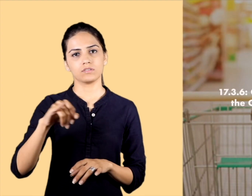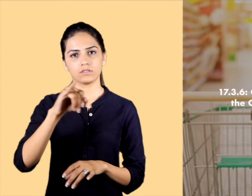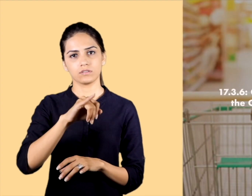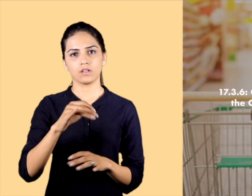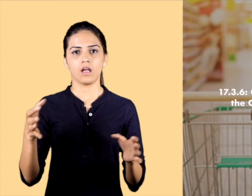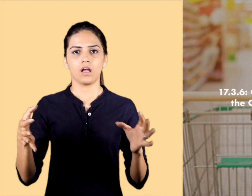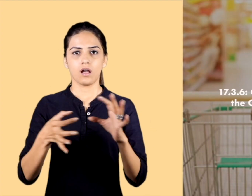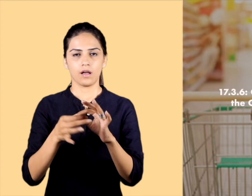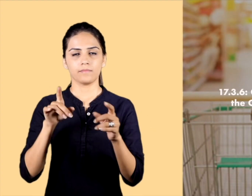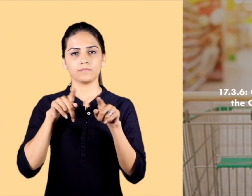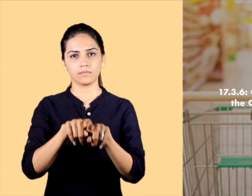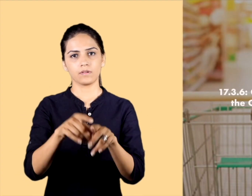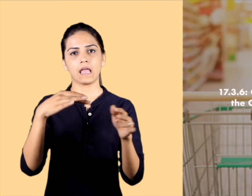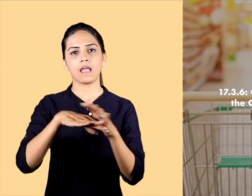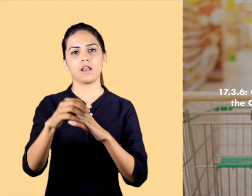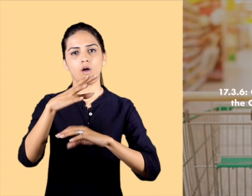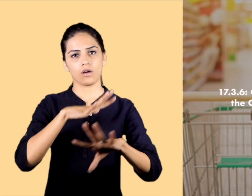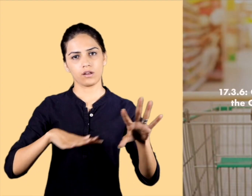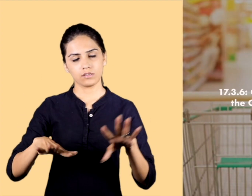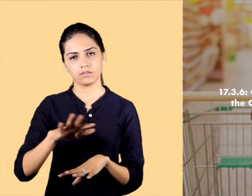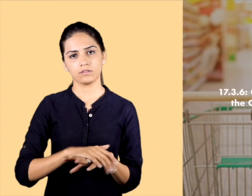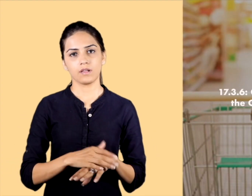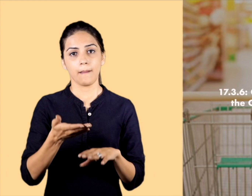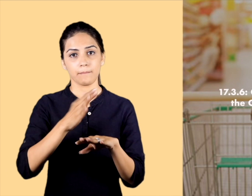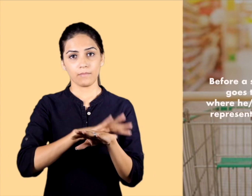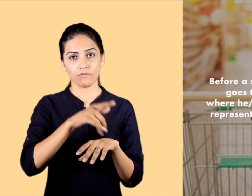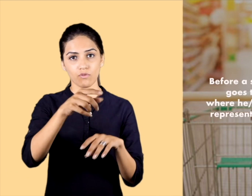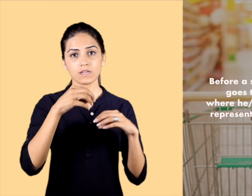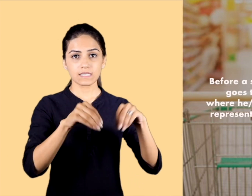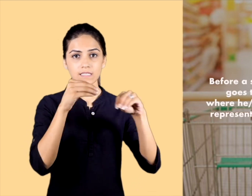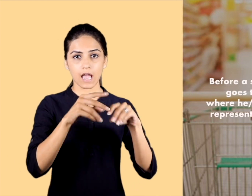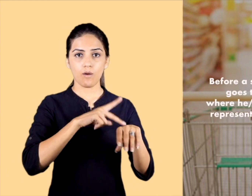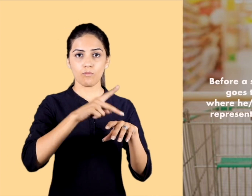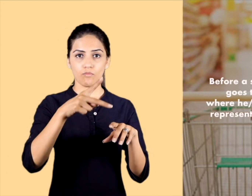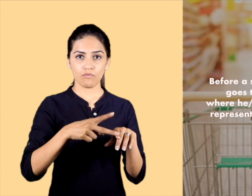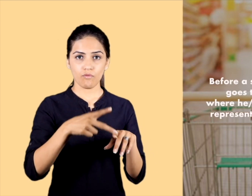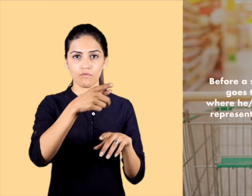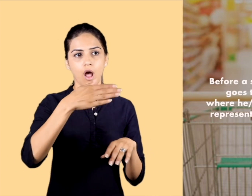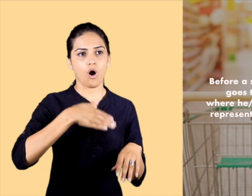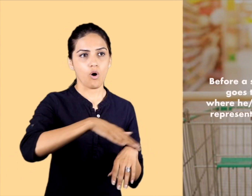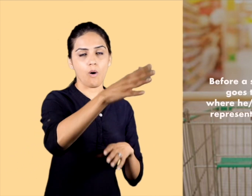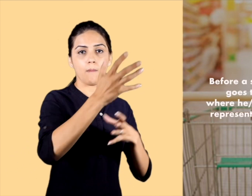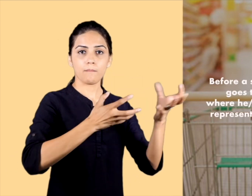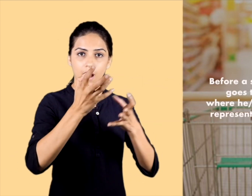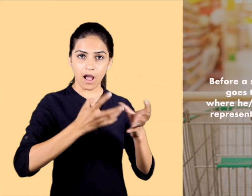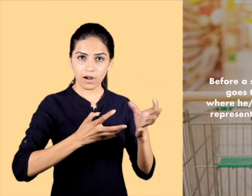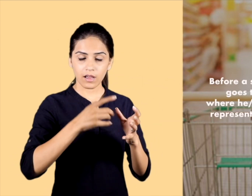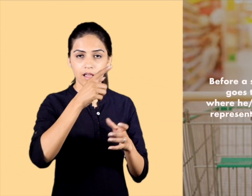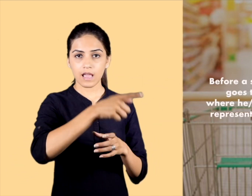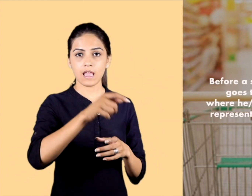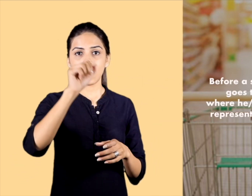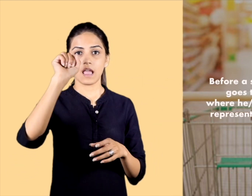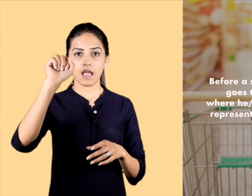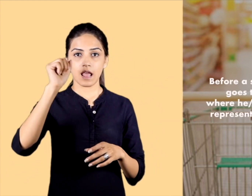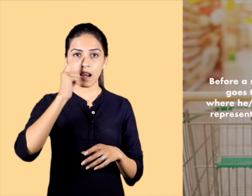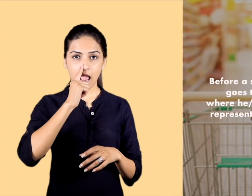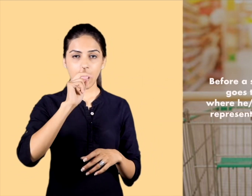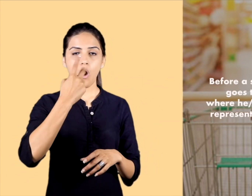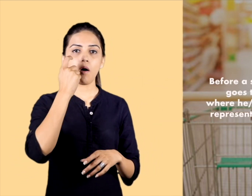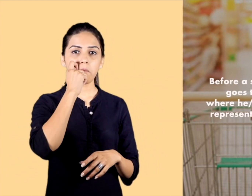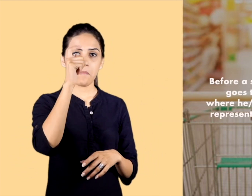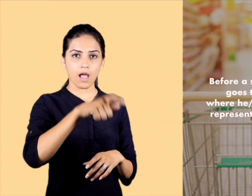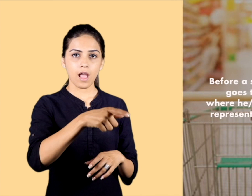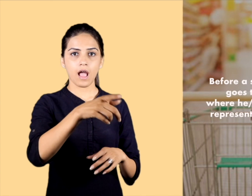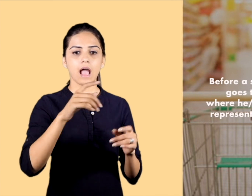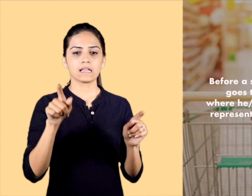Seventeen point 3.6 Coordination in the organization. Before a sales professional goes to the market where he or she is expected